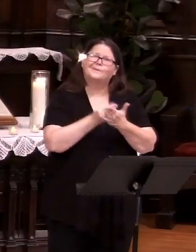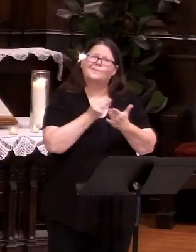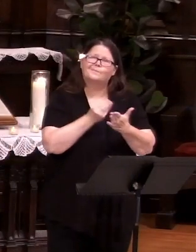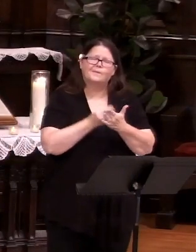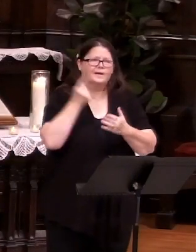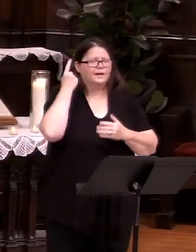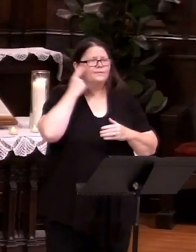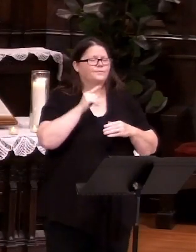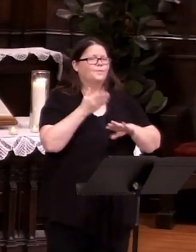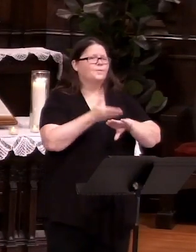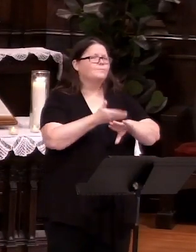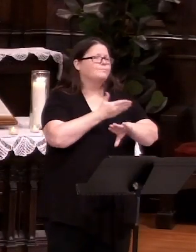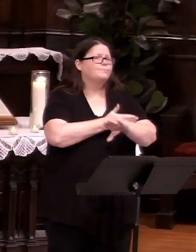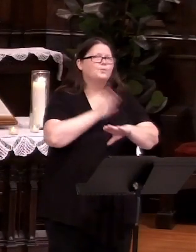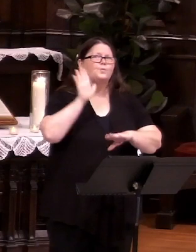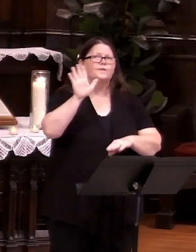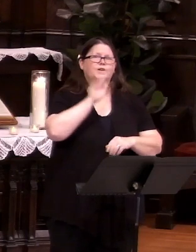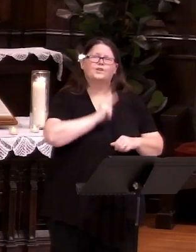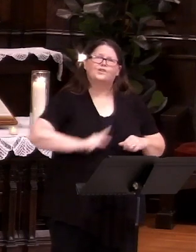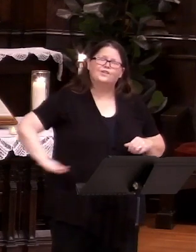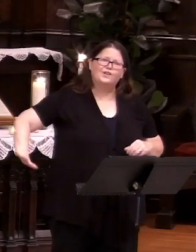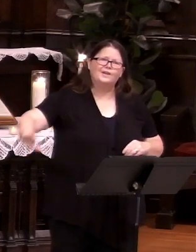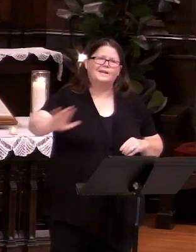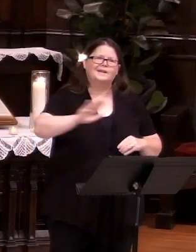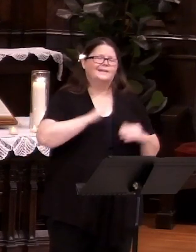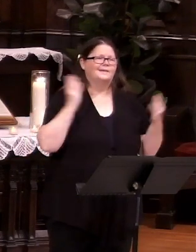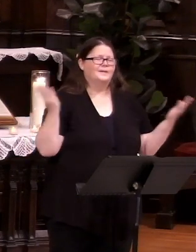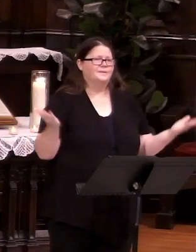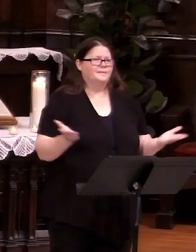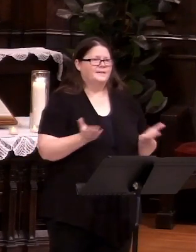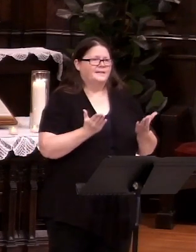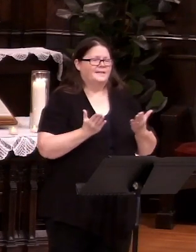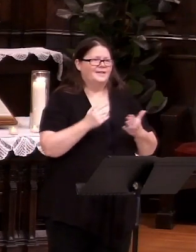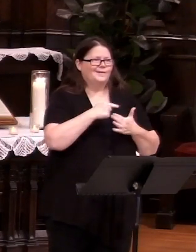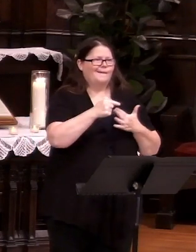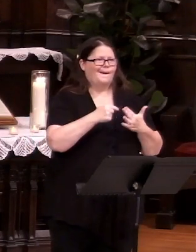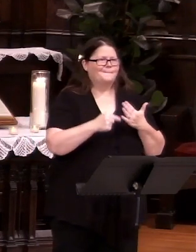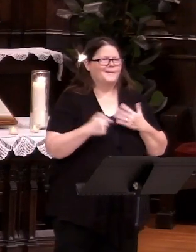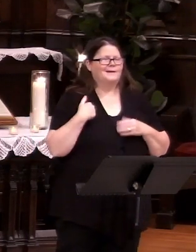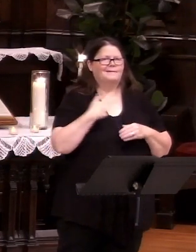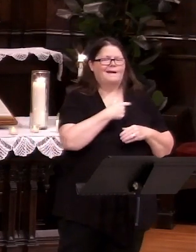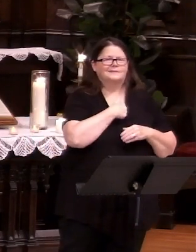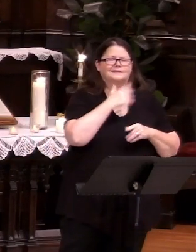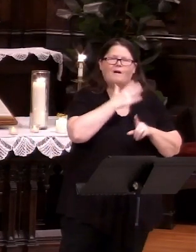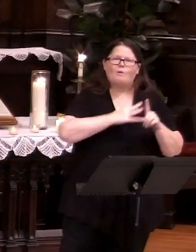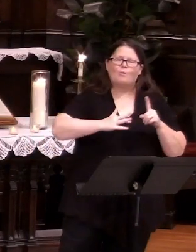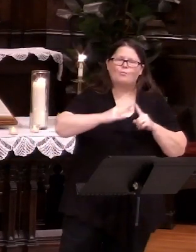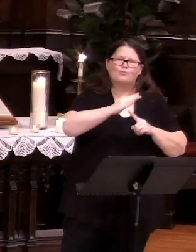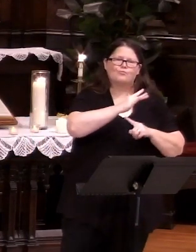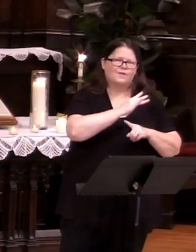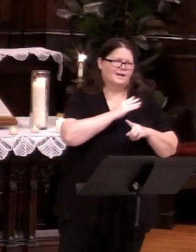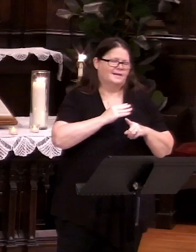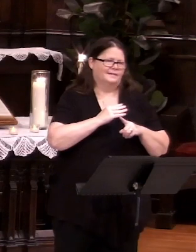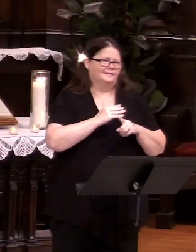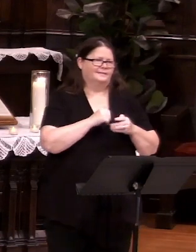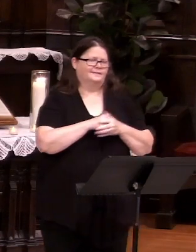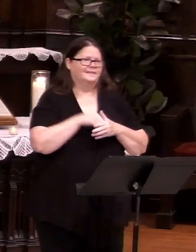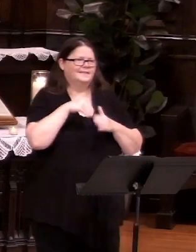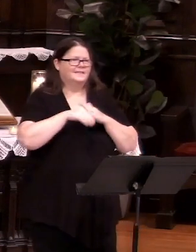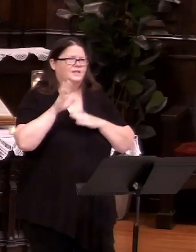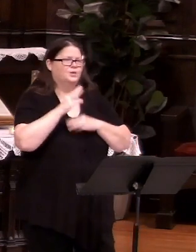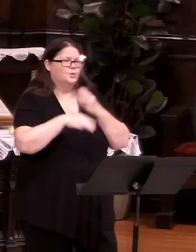building up of your kingdom right here among us, around us, and in your